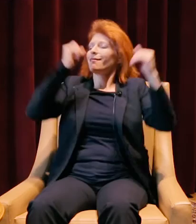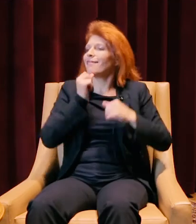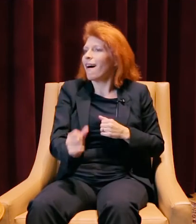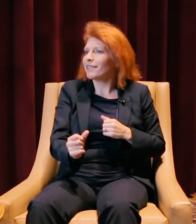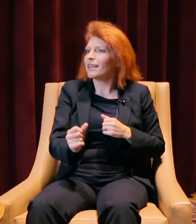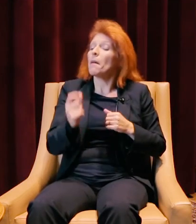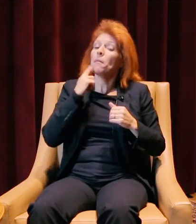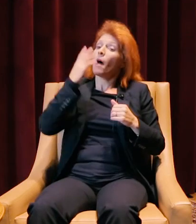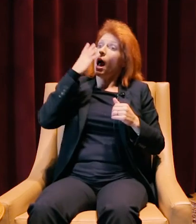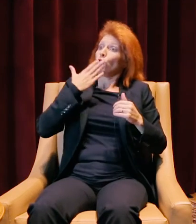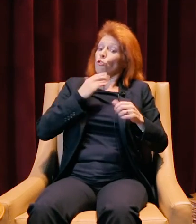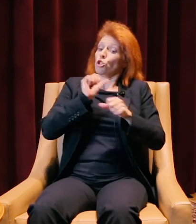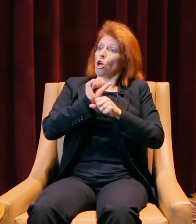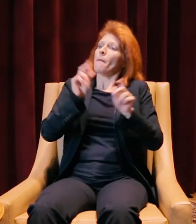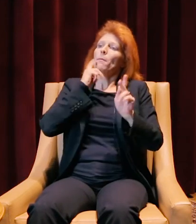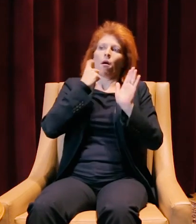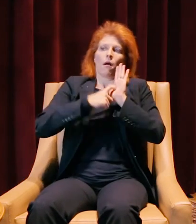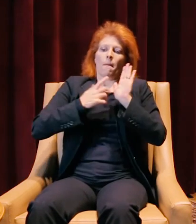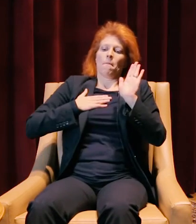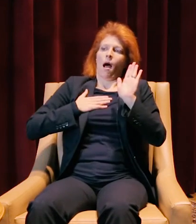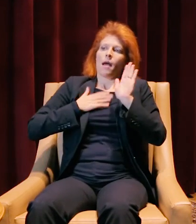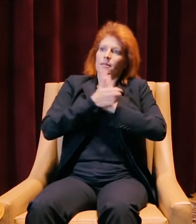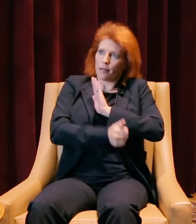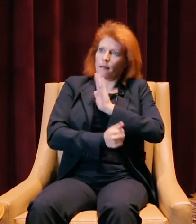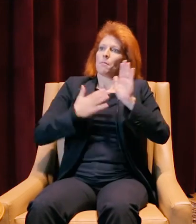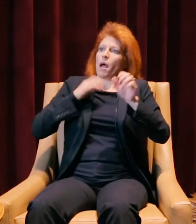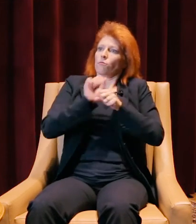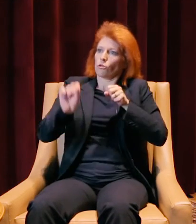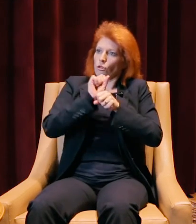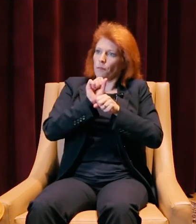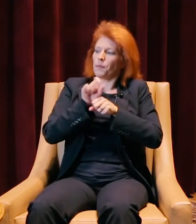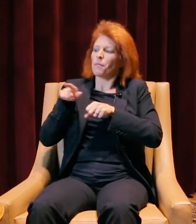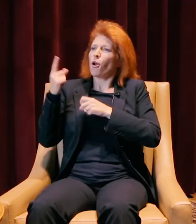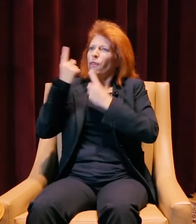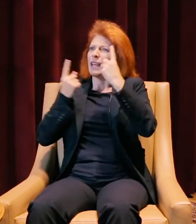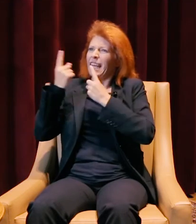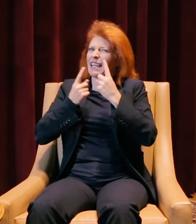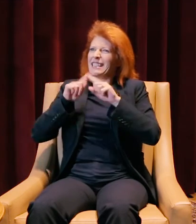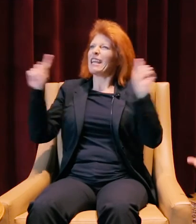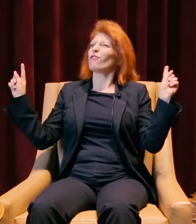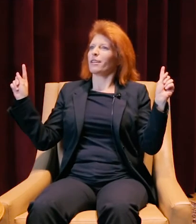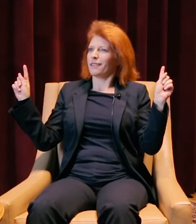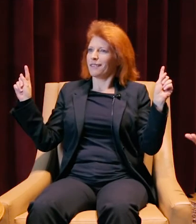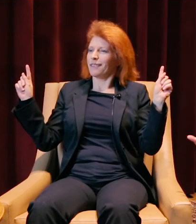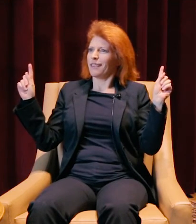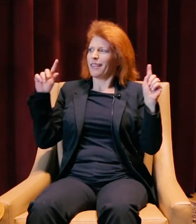enough job at Showtime where I was noticed. So their thinking was not conventional at all. Go after